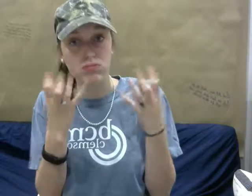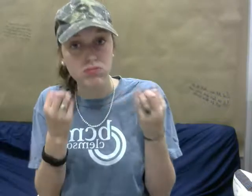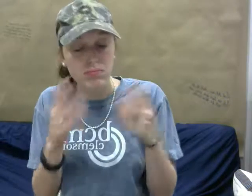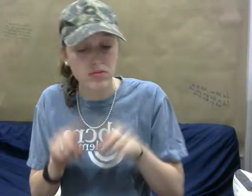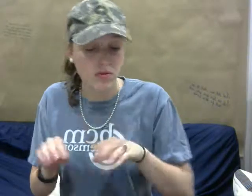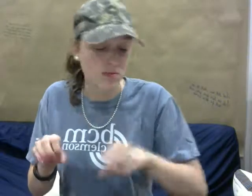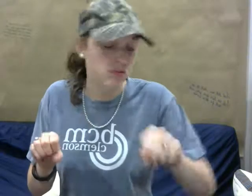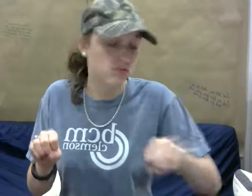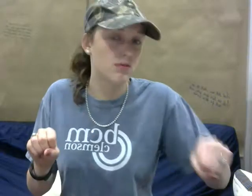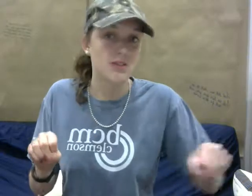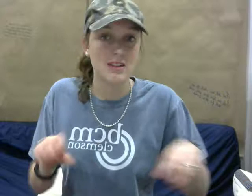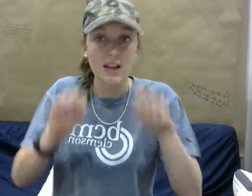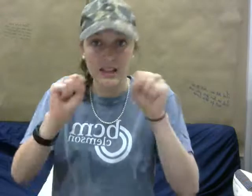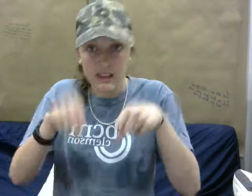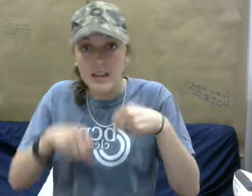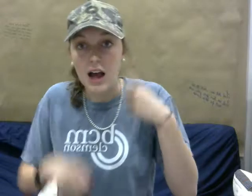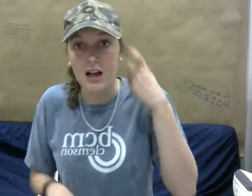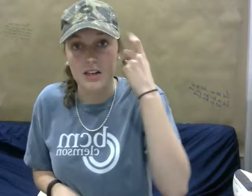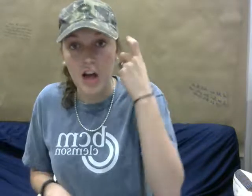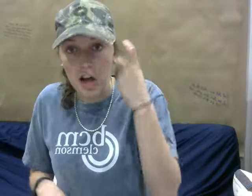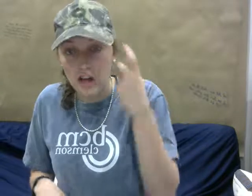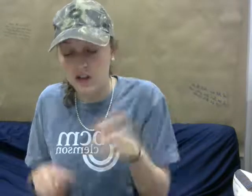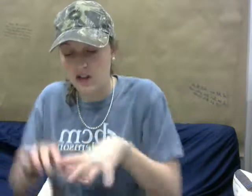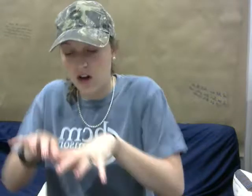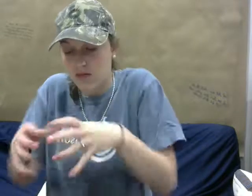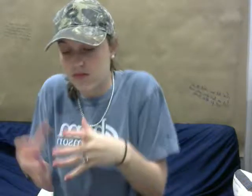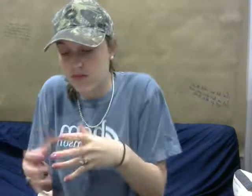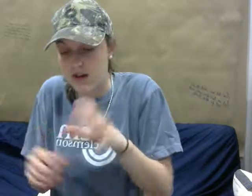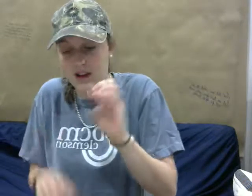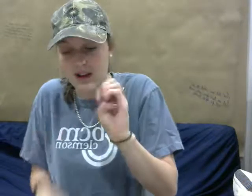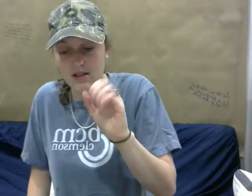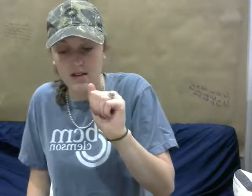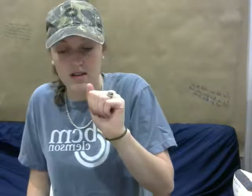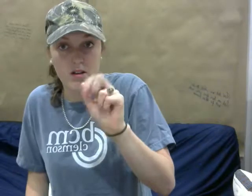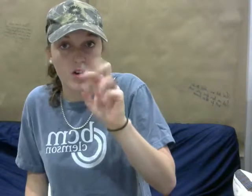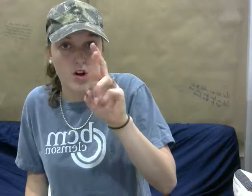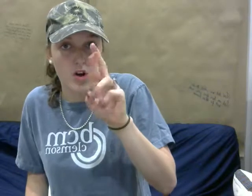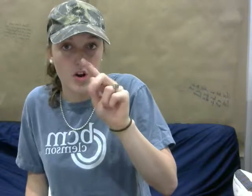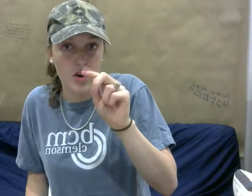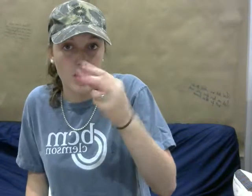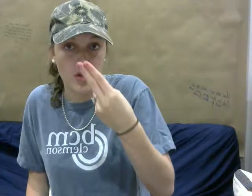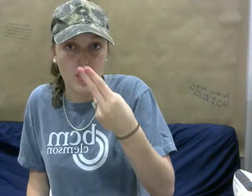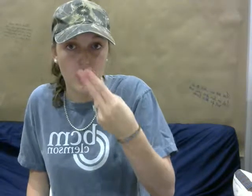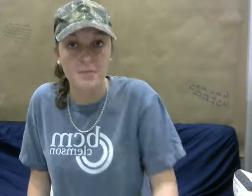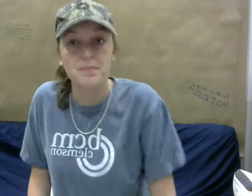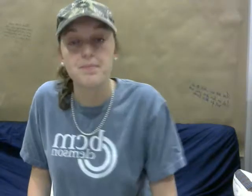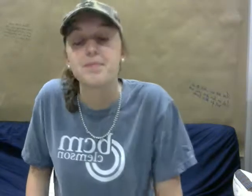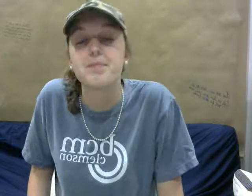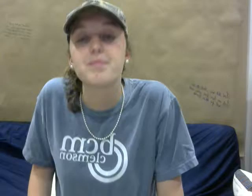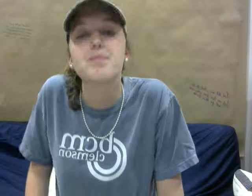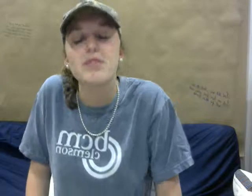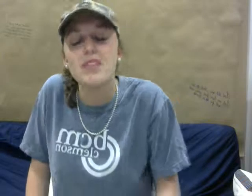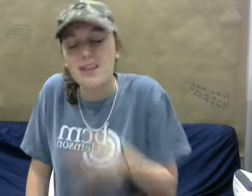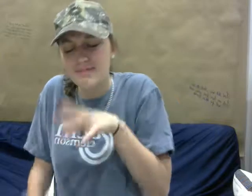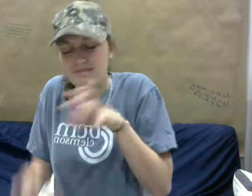its future. For example, on Earth, processes such as water flow, plate tectonics and the growth of